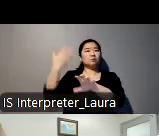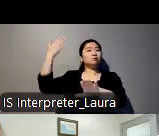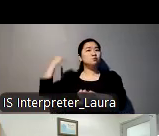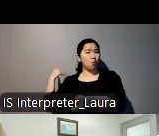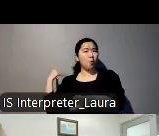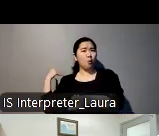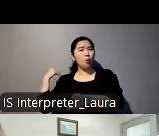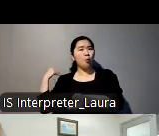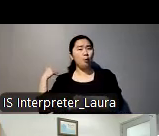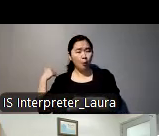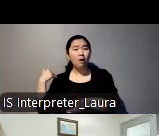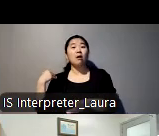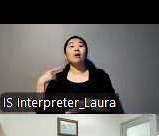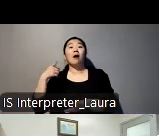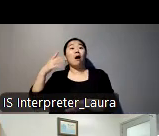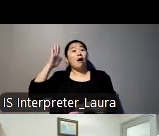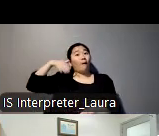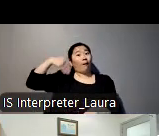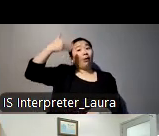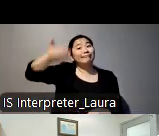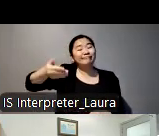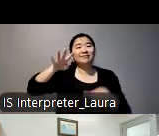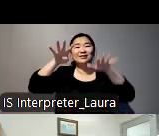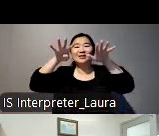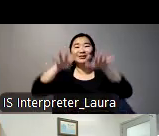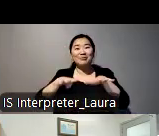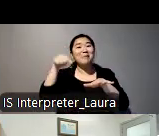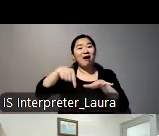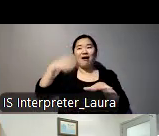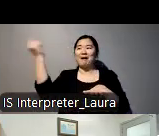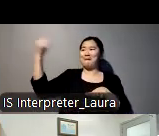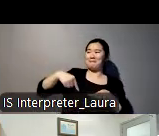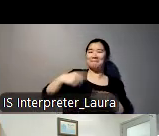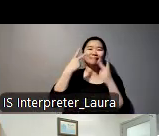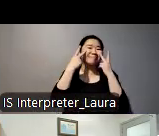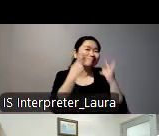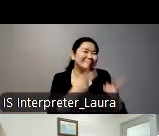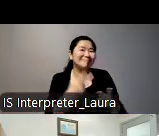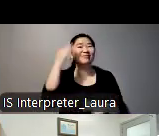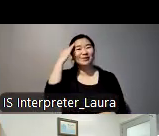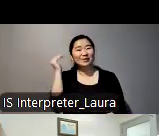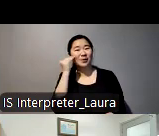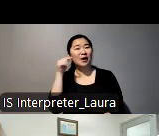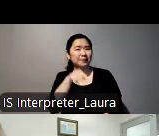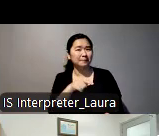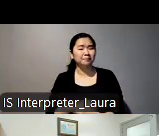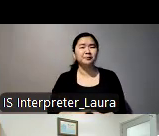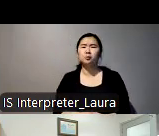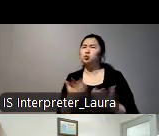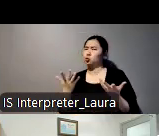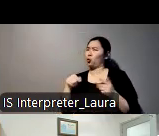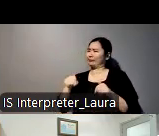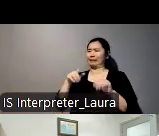disabilities with UN professionals from ASEAN countries had a Zoom meeting. The purpose of the meeting is